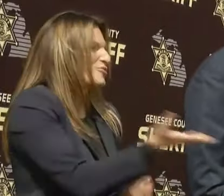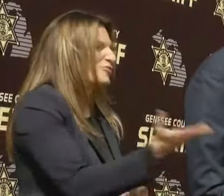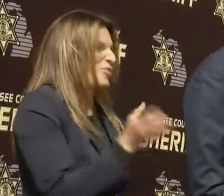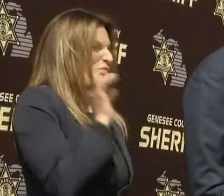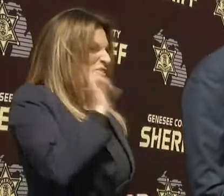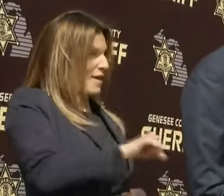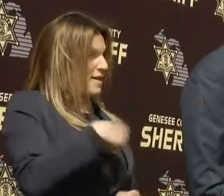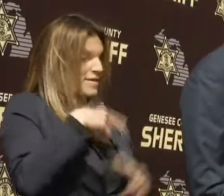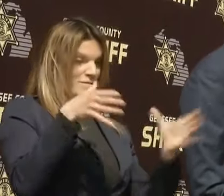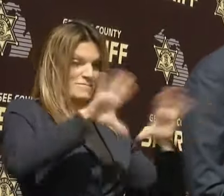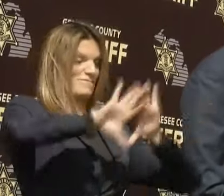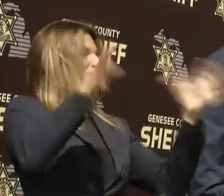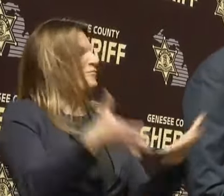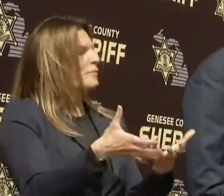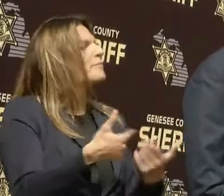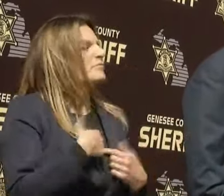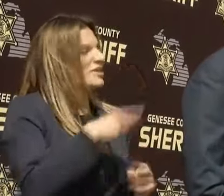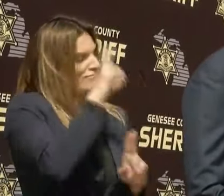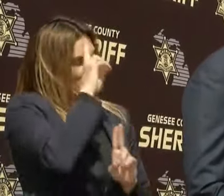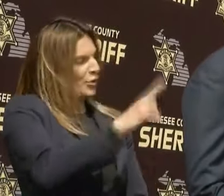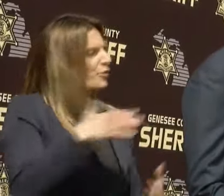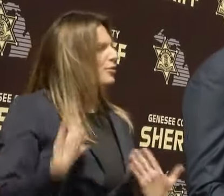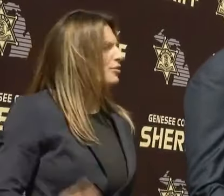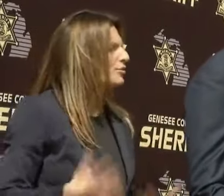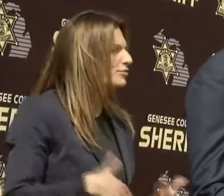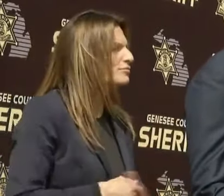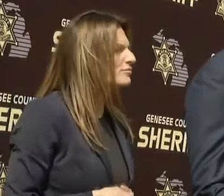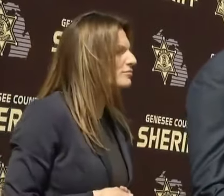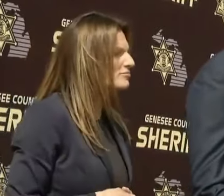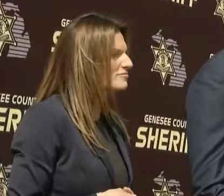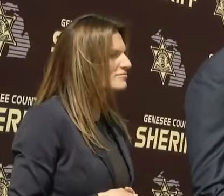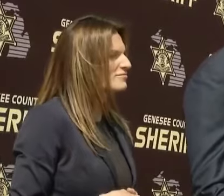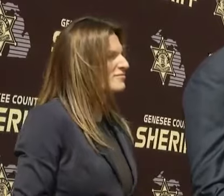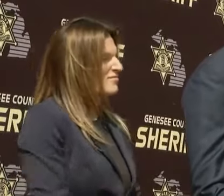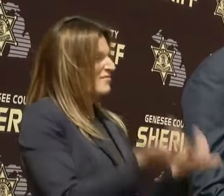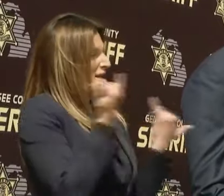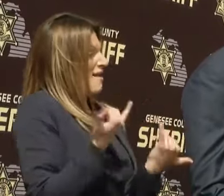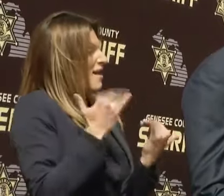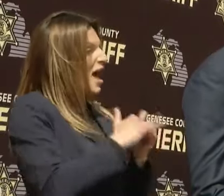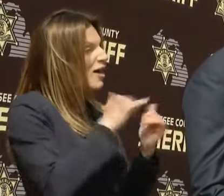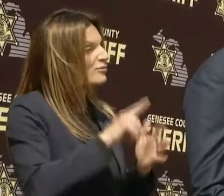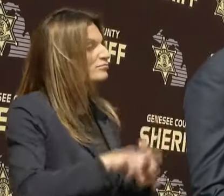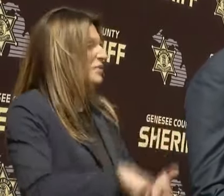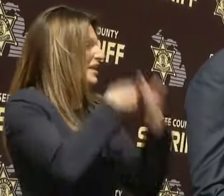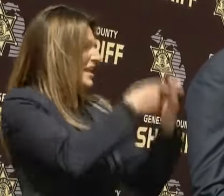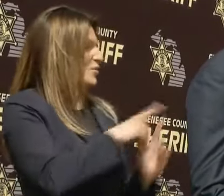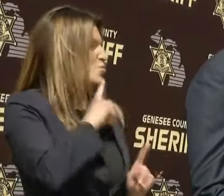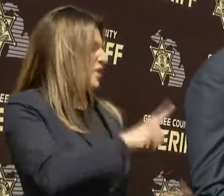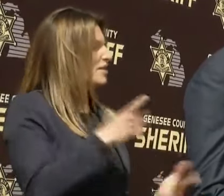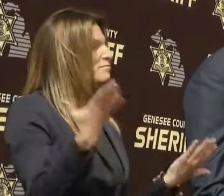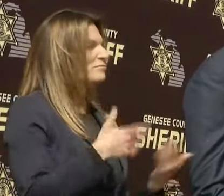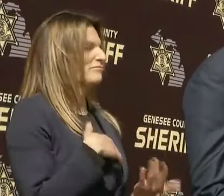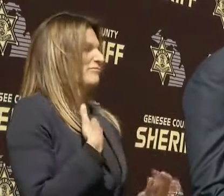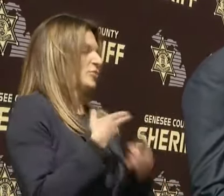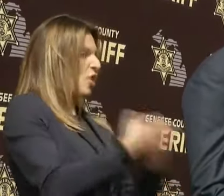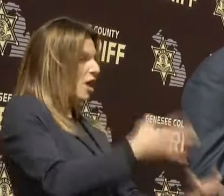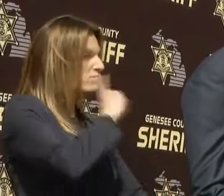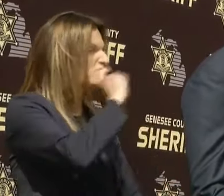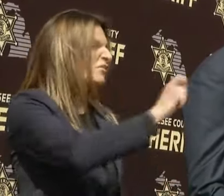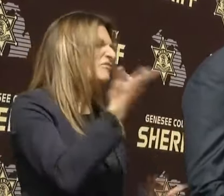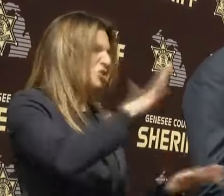I'm so honored to be here with you to recognize that. The final element of making this real, because we're not done with the